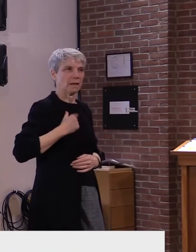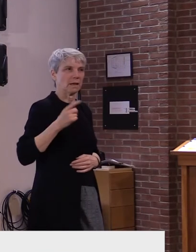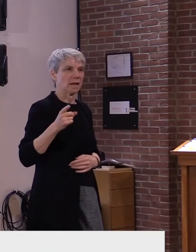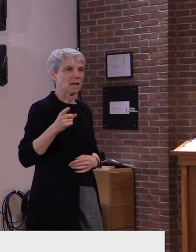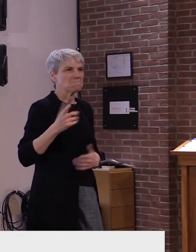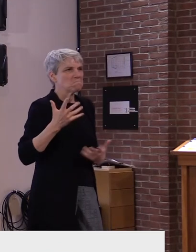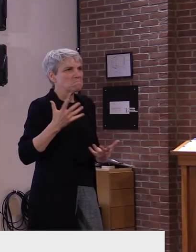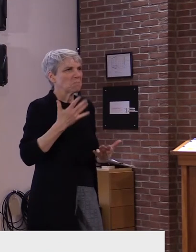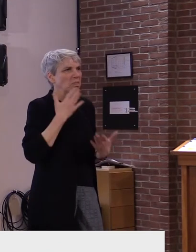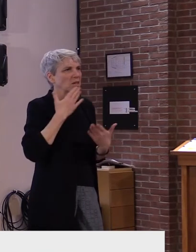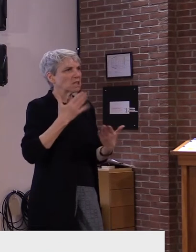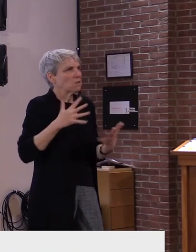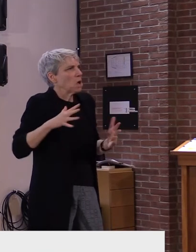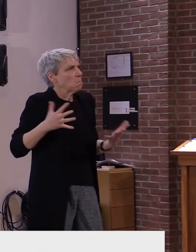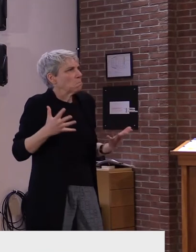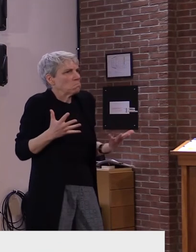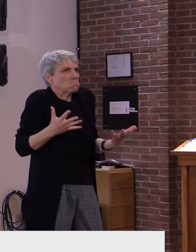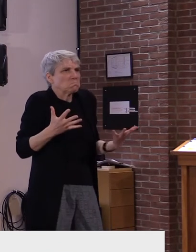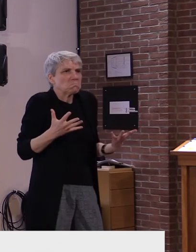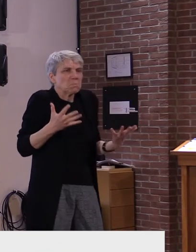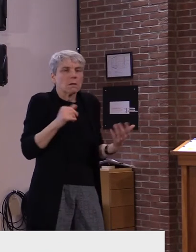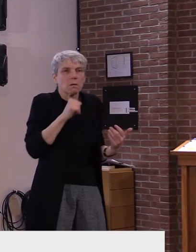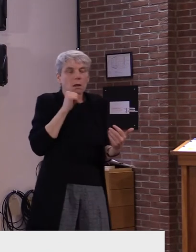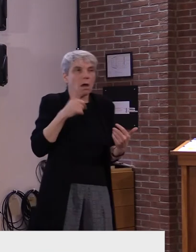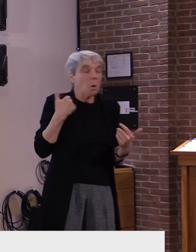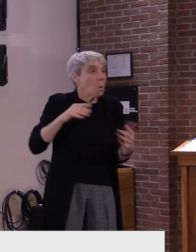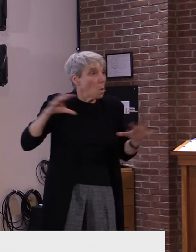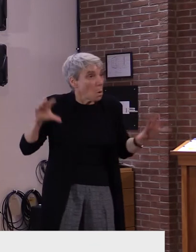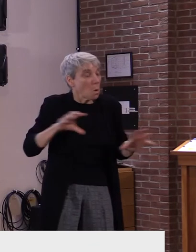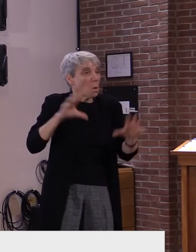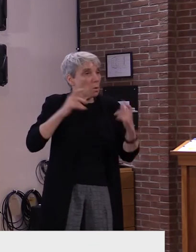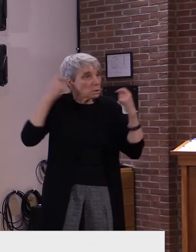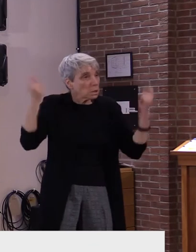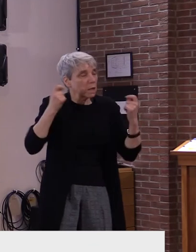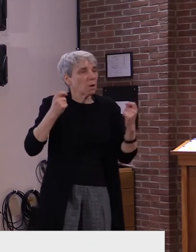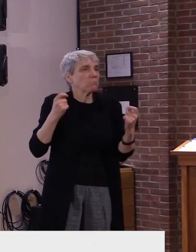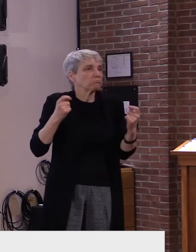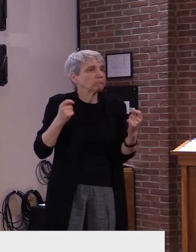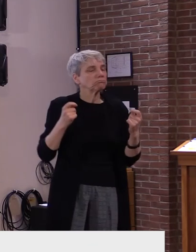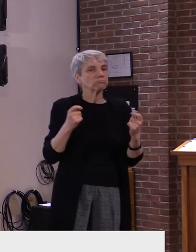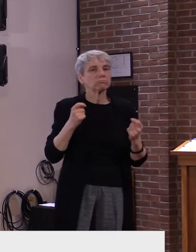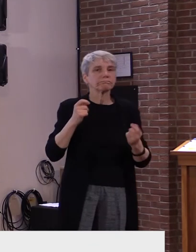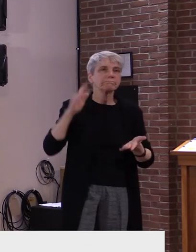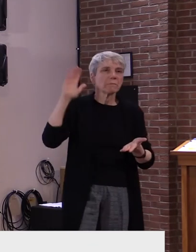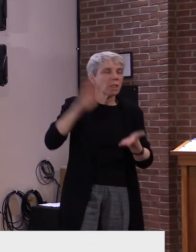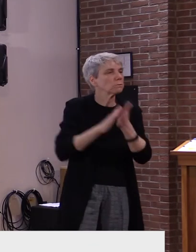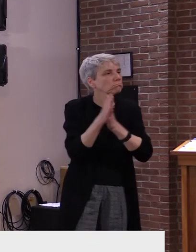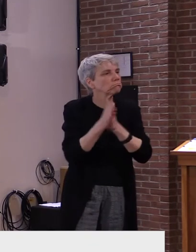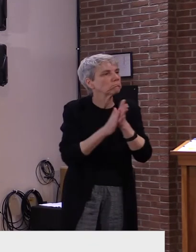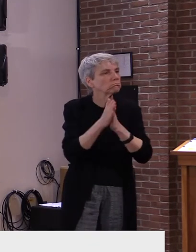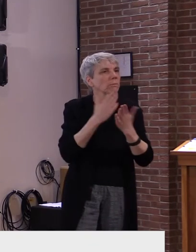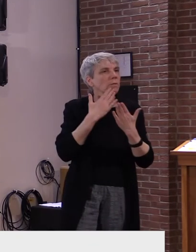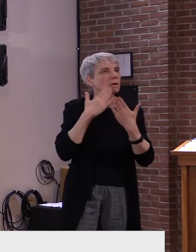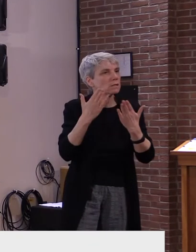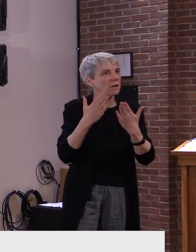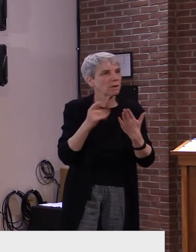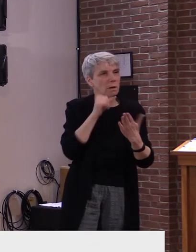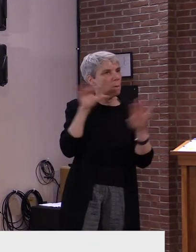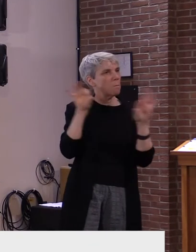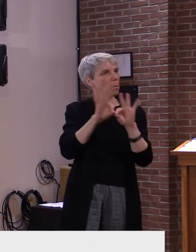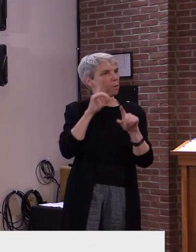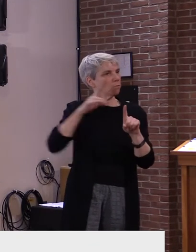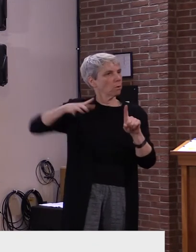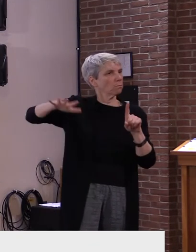as emphatically as other parts of the country they are less prone to get together and have a more traditional